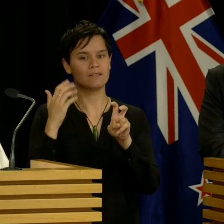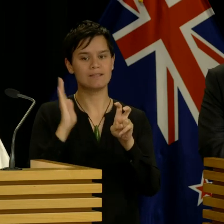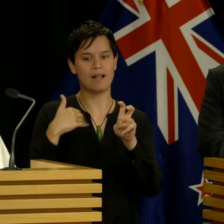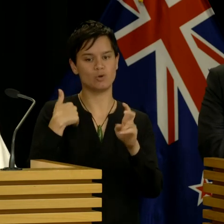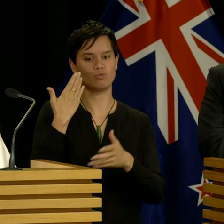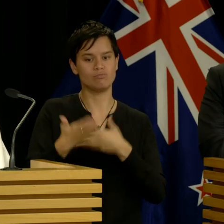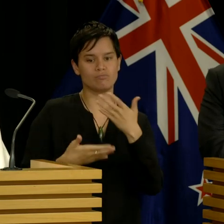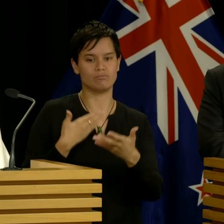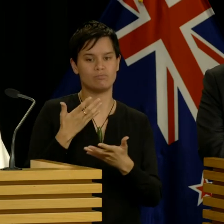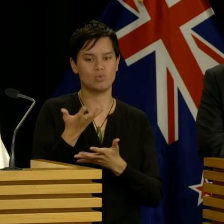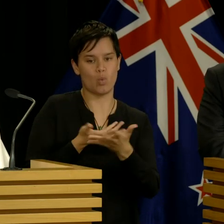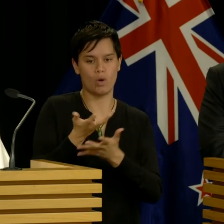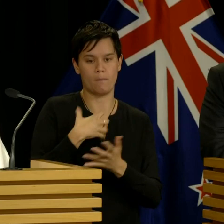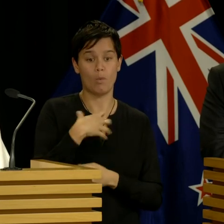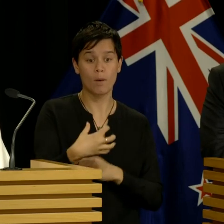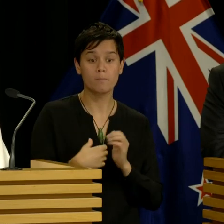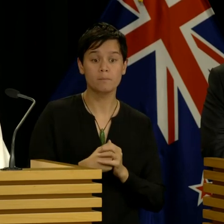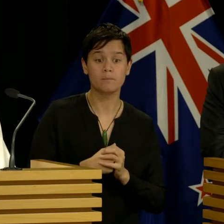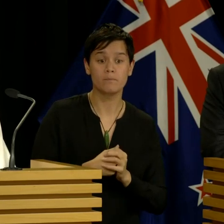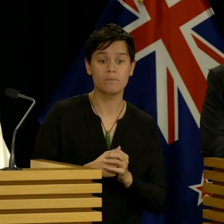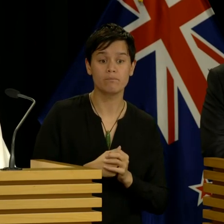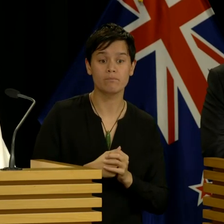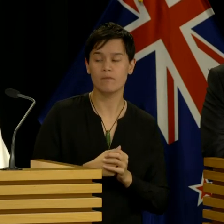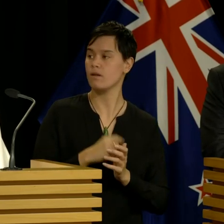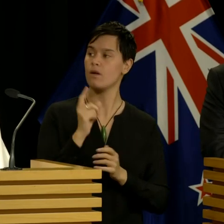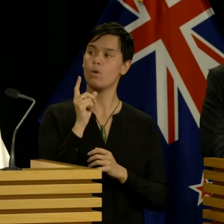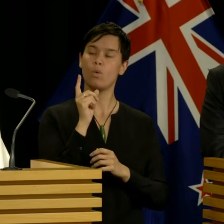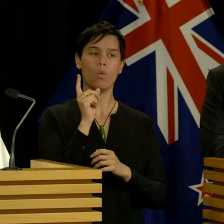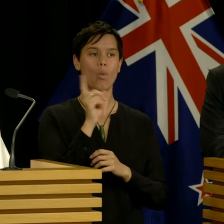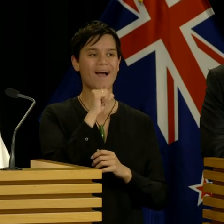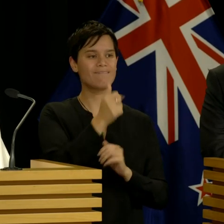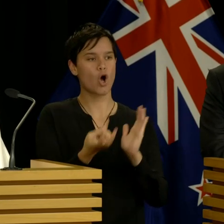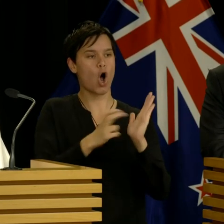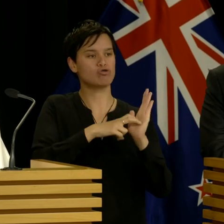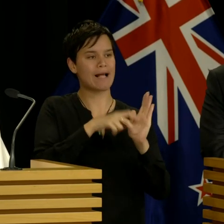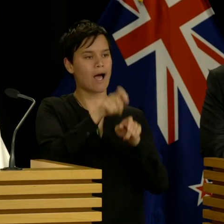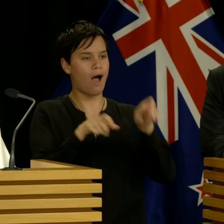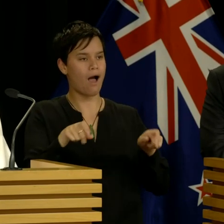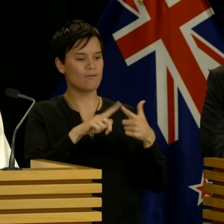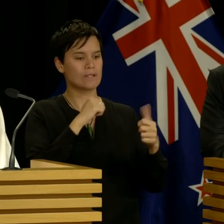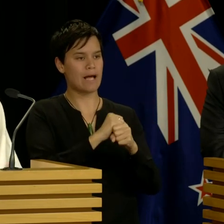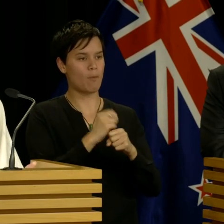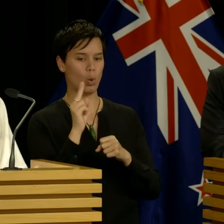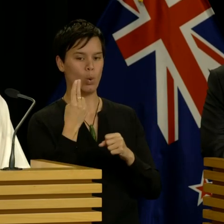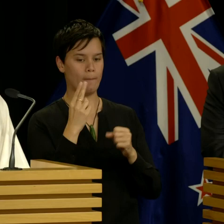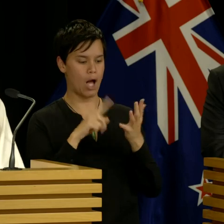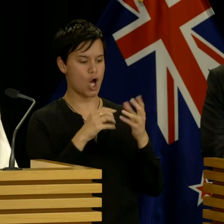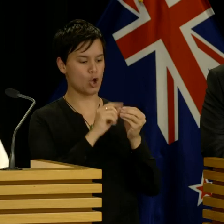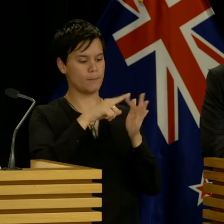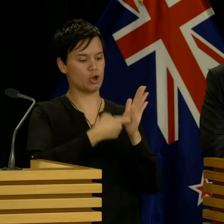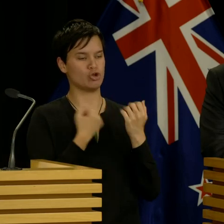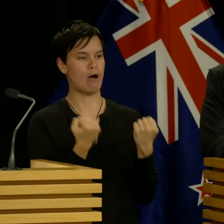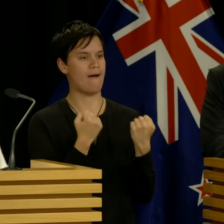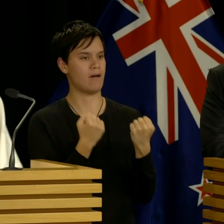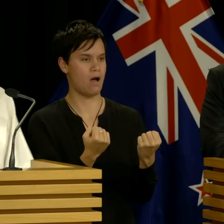like contractor drivers. What about contractors like Uber drivers who, if they self-isolate, will not be paid? Well, again, then of course we